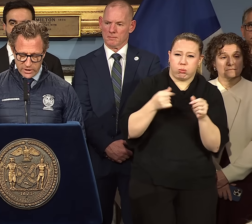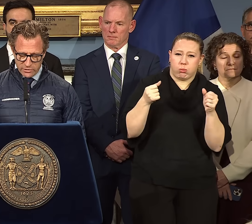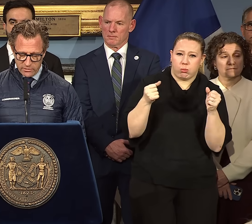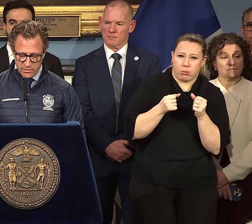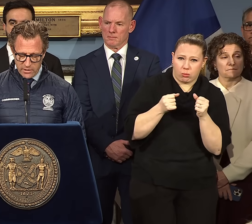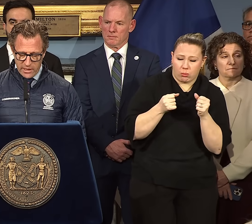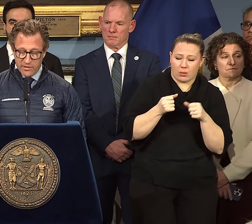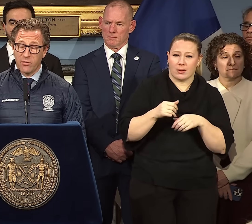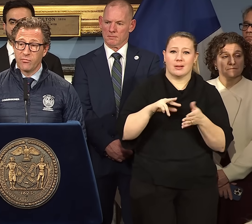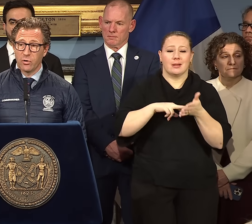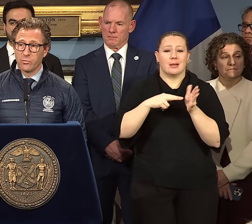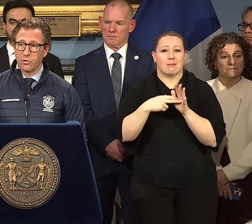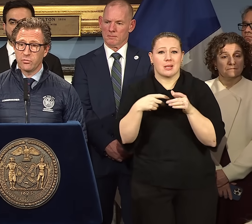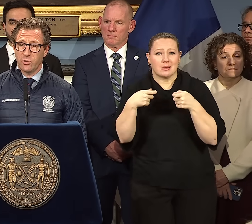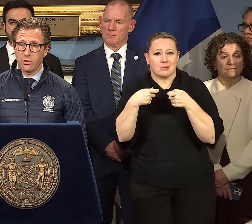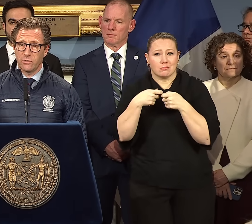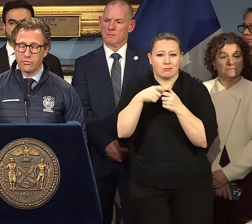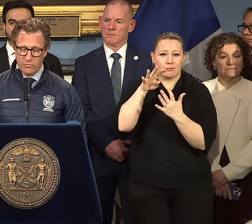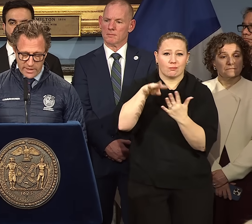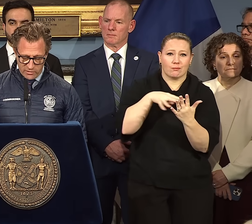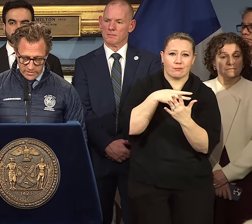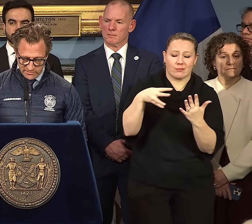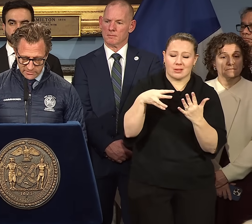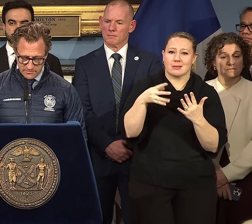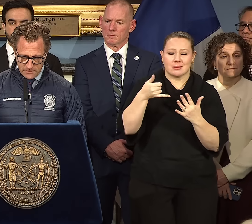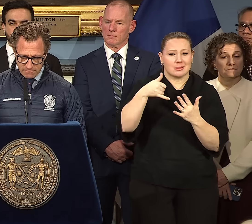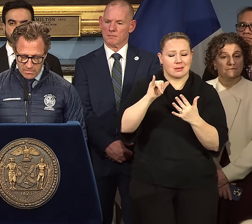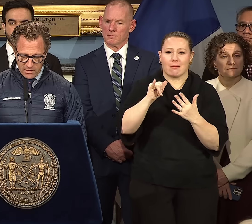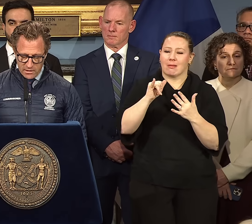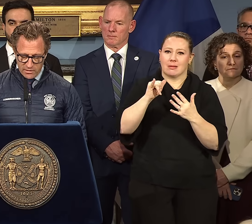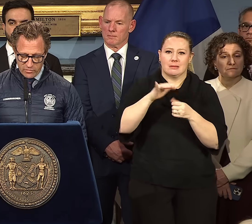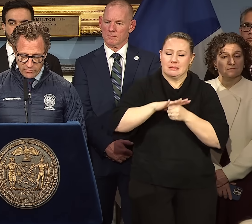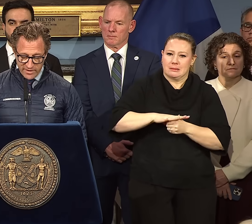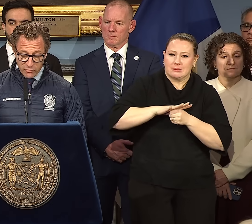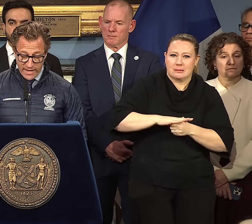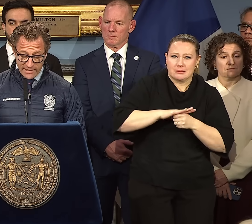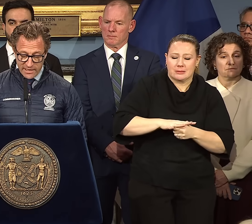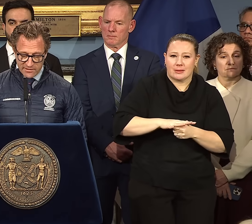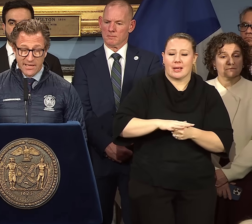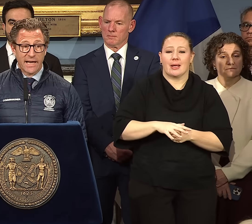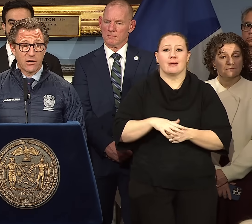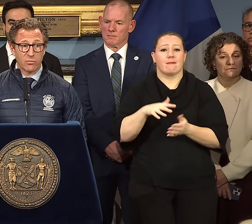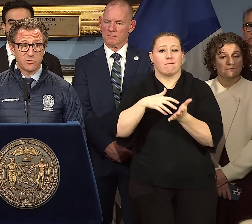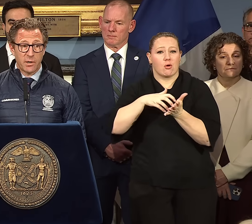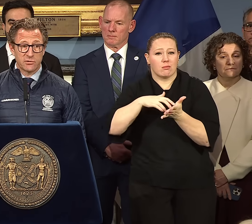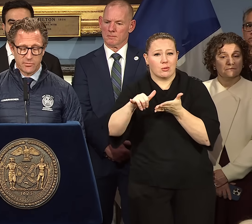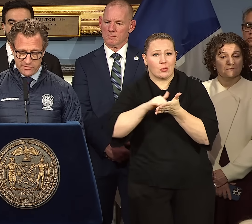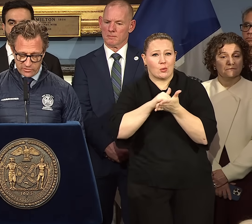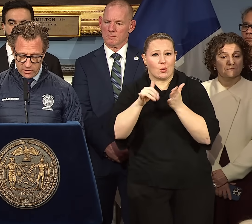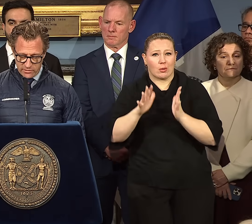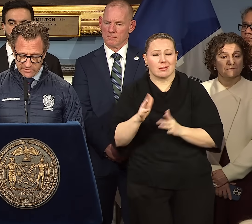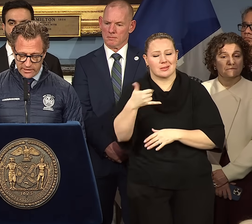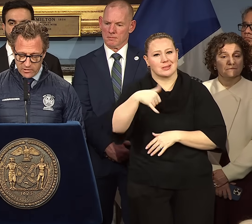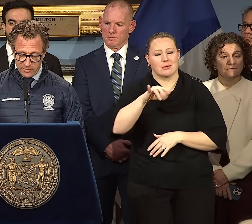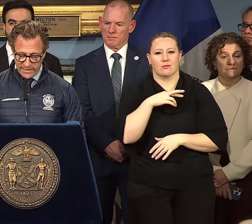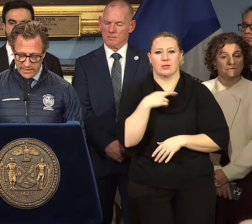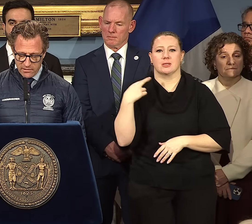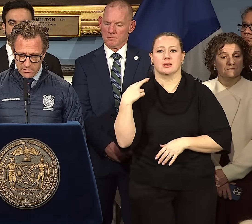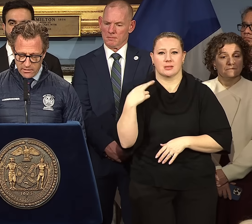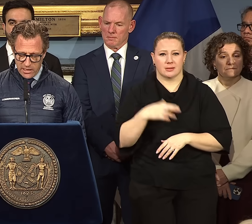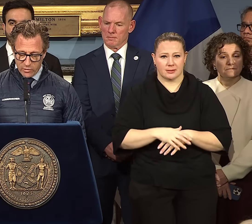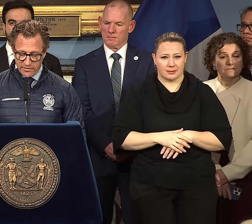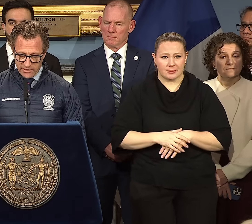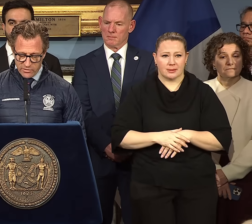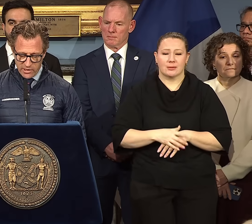under pressure, and vulnerable New Yorkers remain at risk. This reality has guided our response from the start. It's guided our